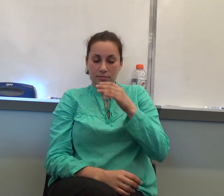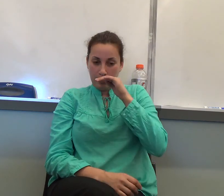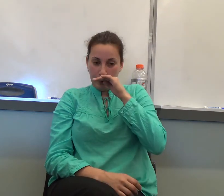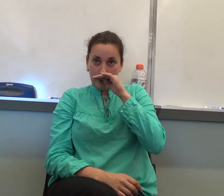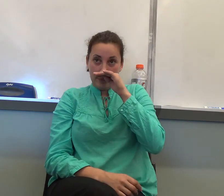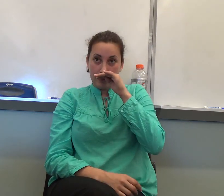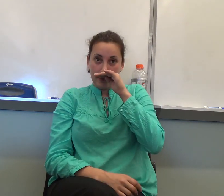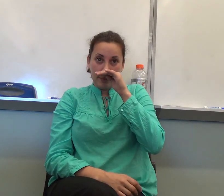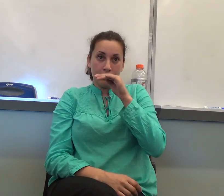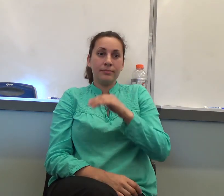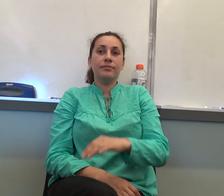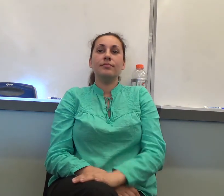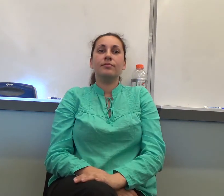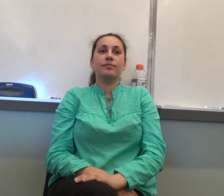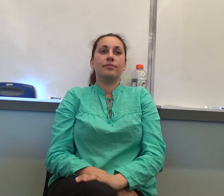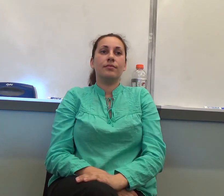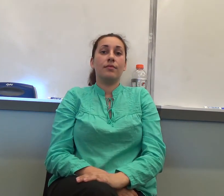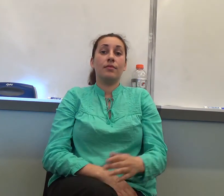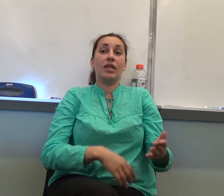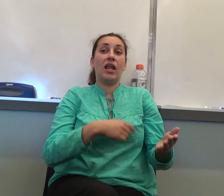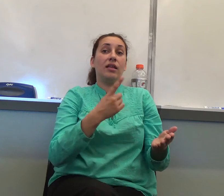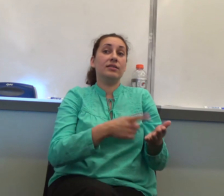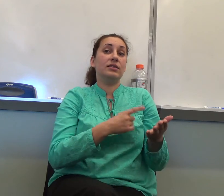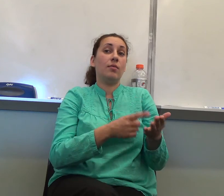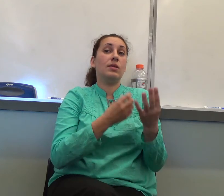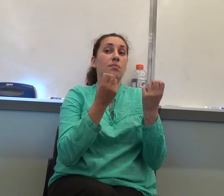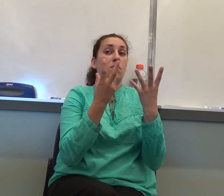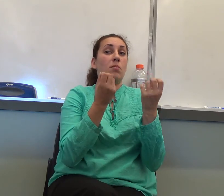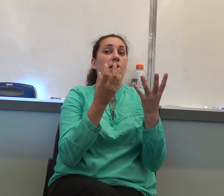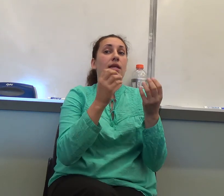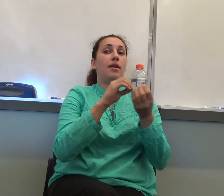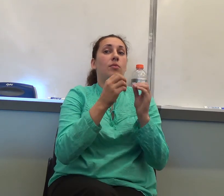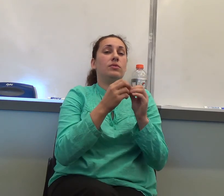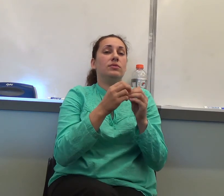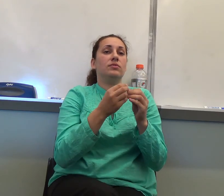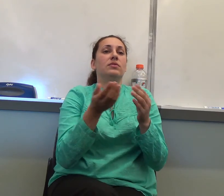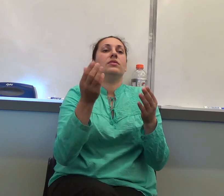Sometimes more than one number repeats. Divide 11 into 68.